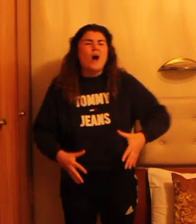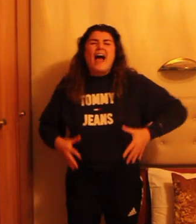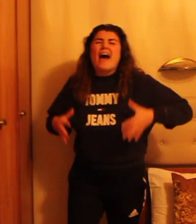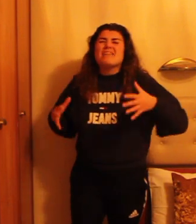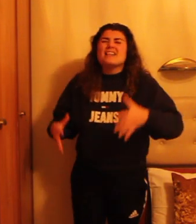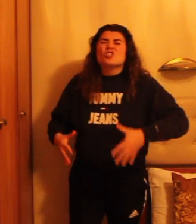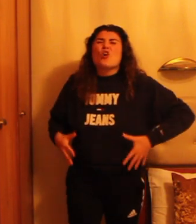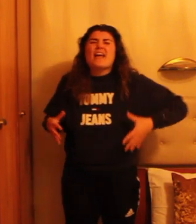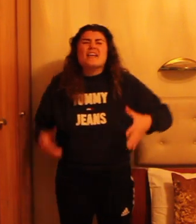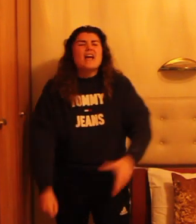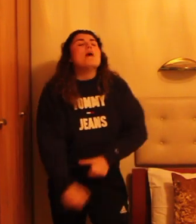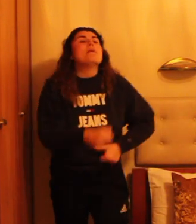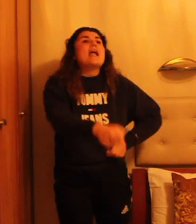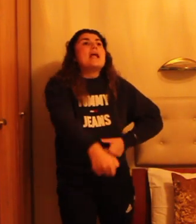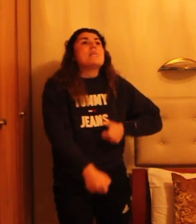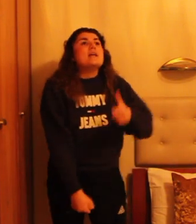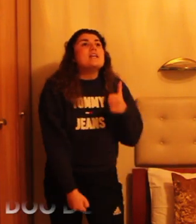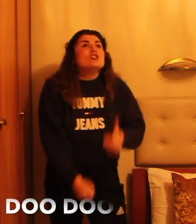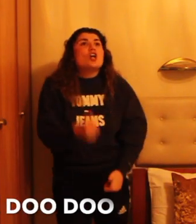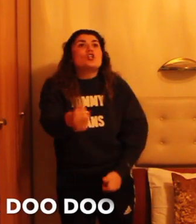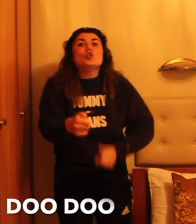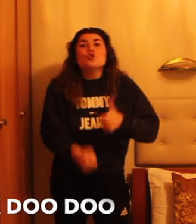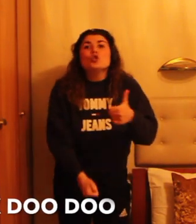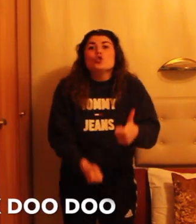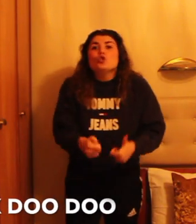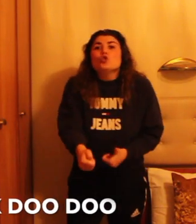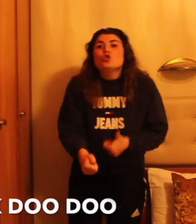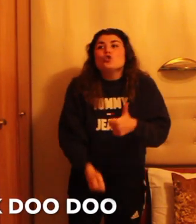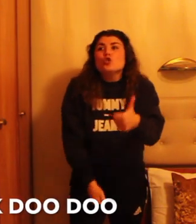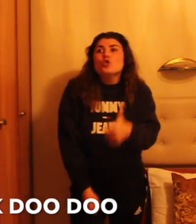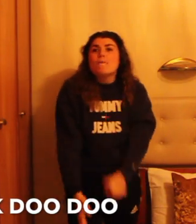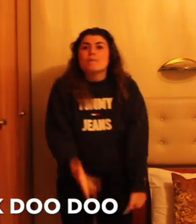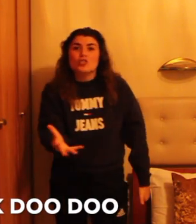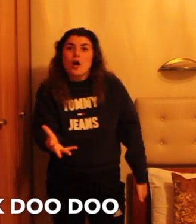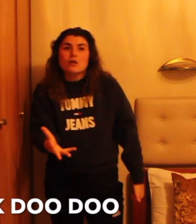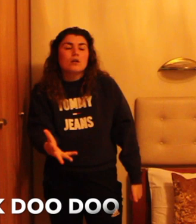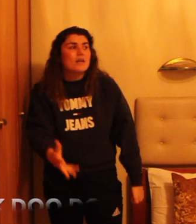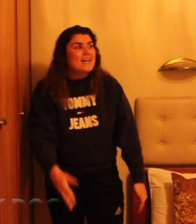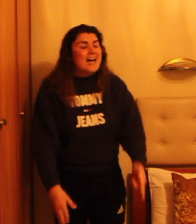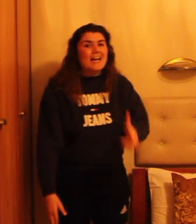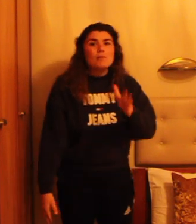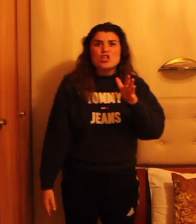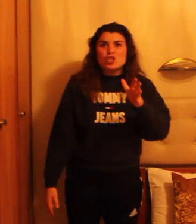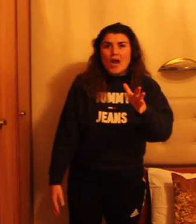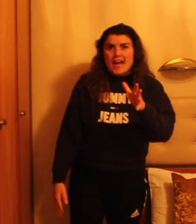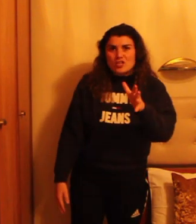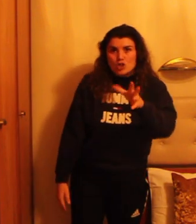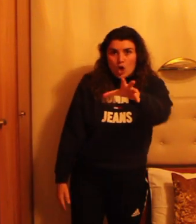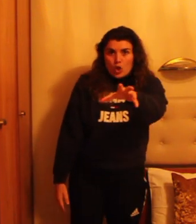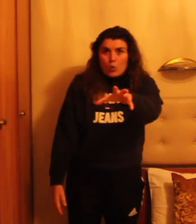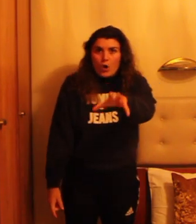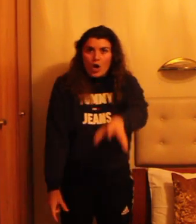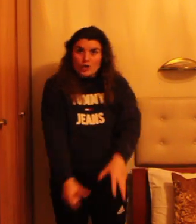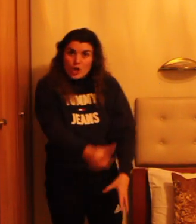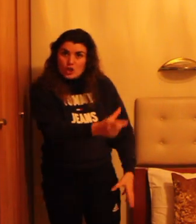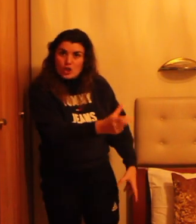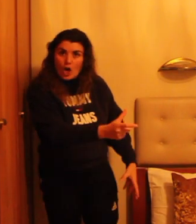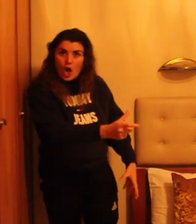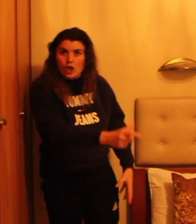and that song is Baby Shark, do do do do do do, Baby Shark. And I'm gonna change the word shark